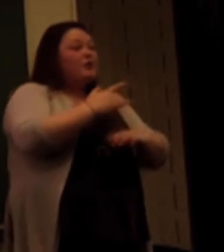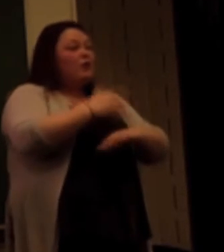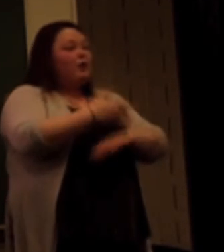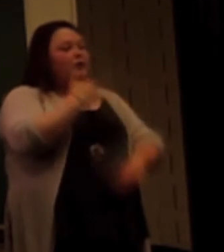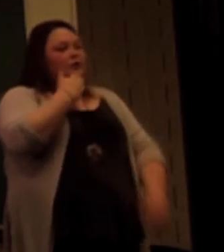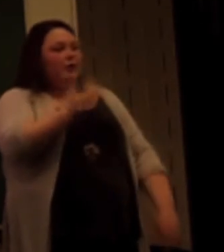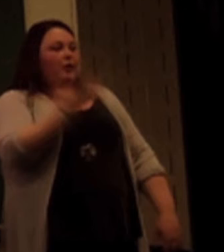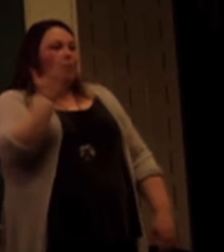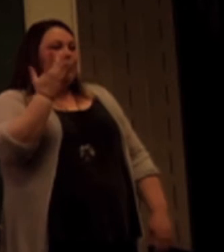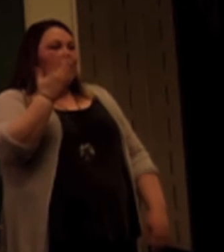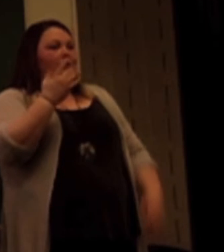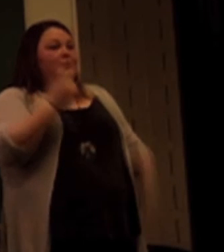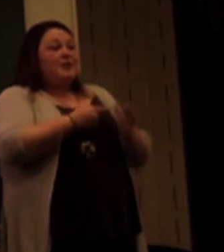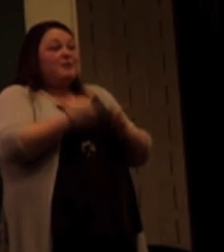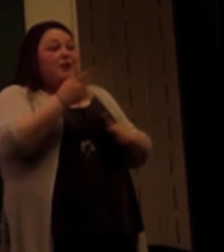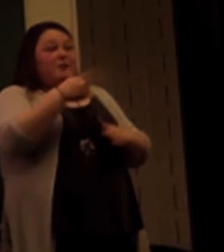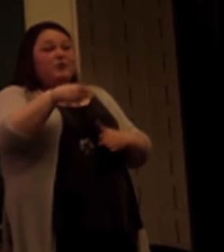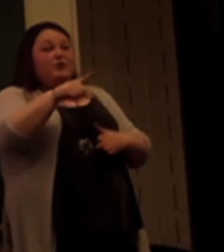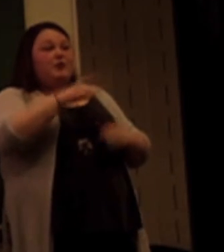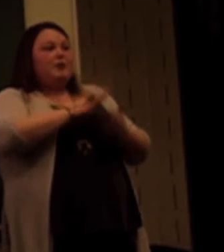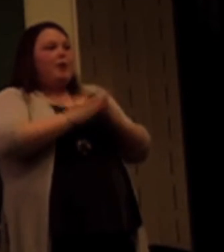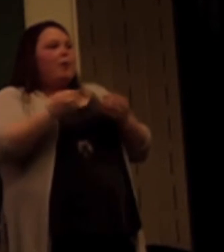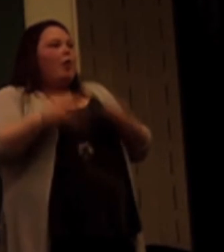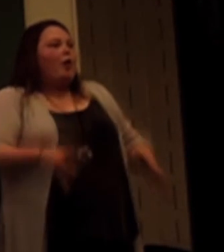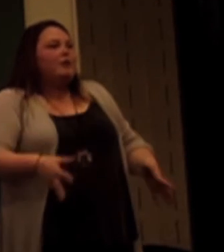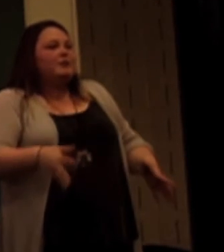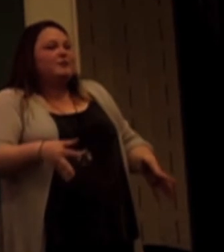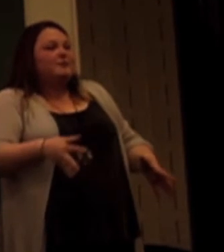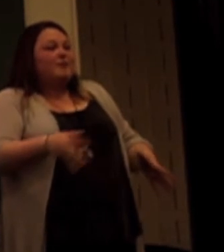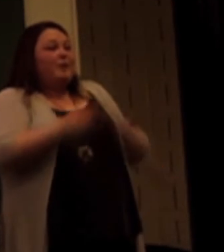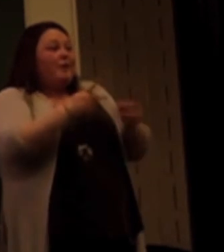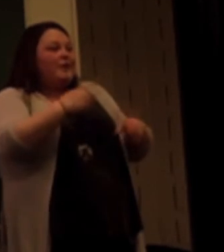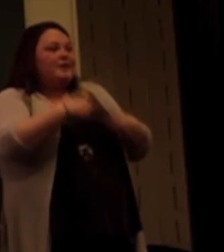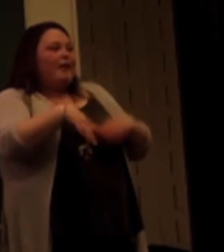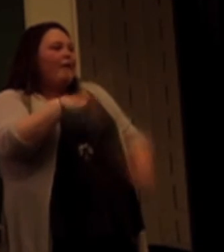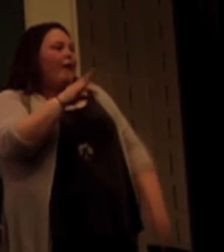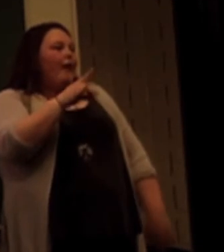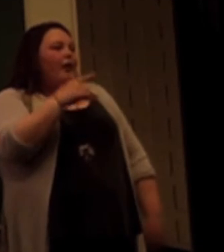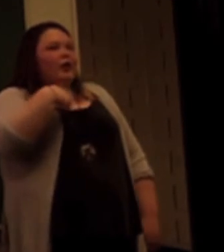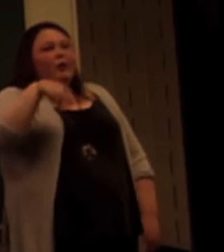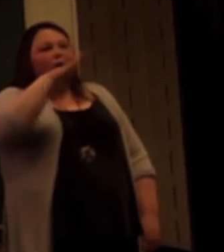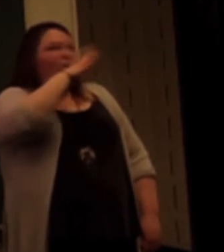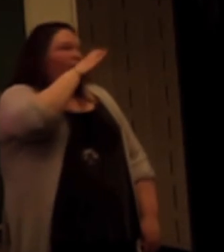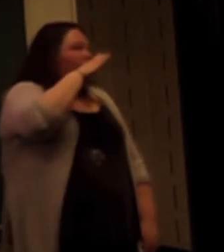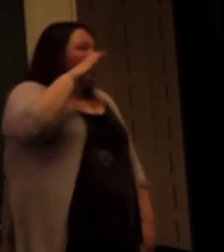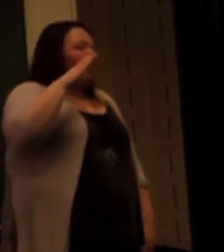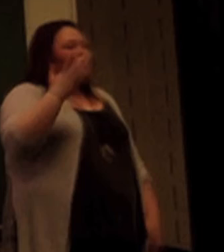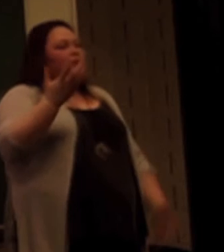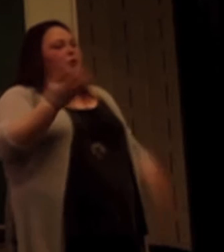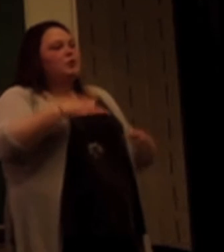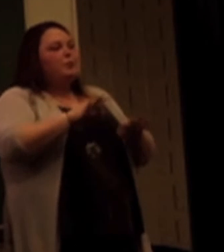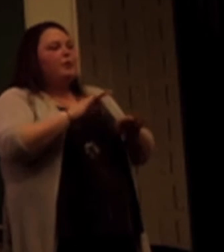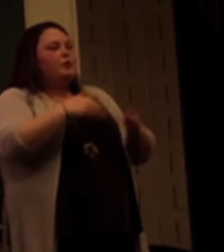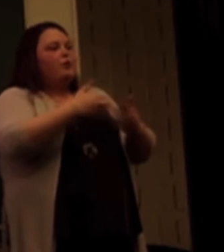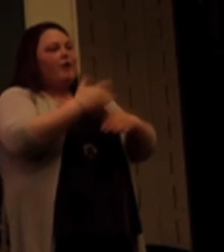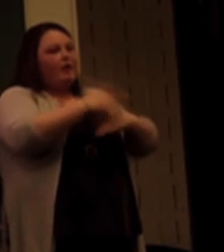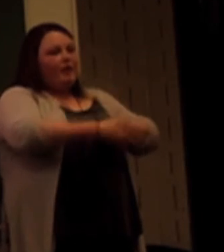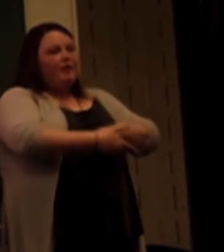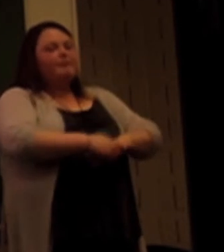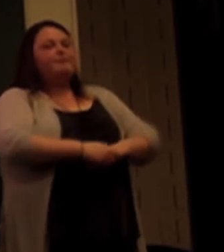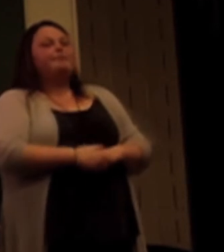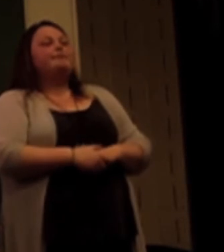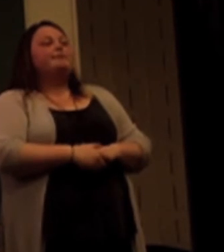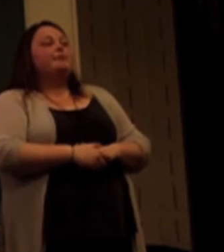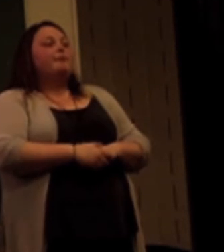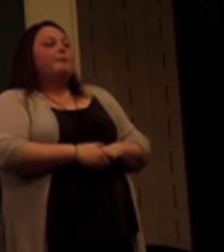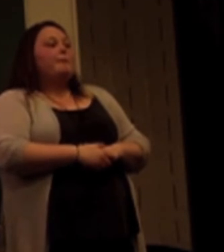about where you're supposed to go, even though you're apparently right there. So I said pack lunch and easy to eat snacks